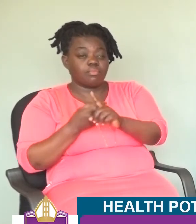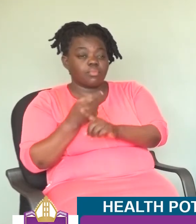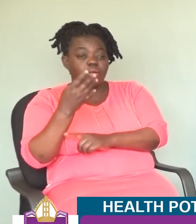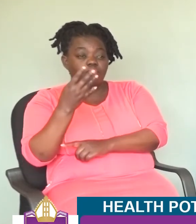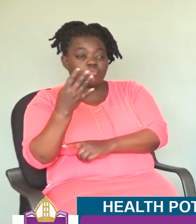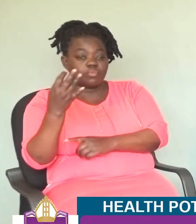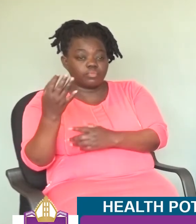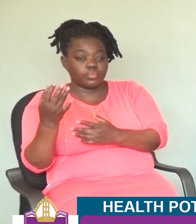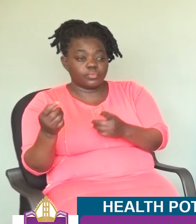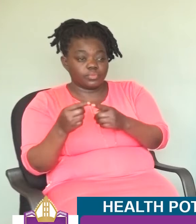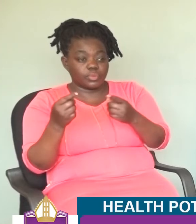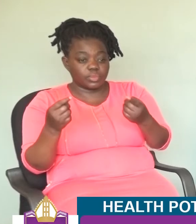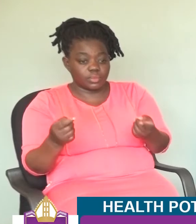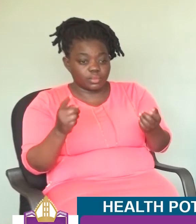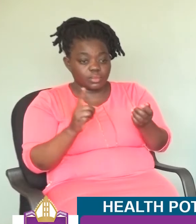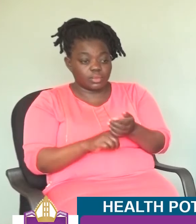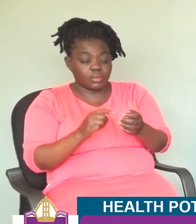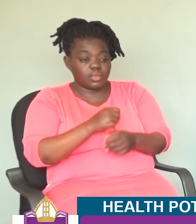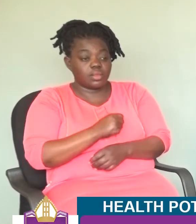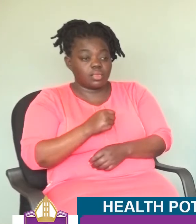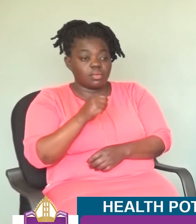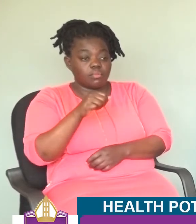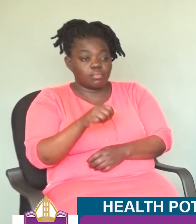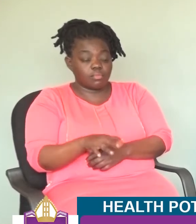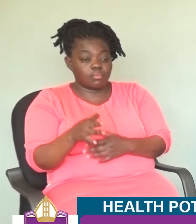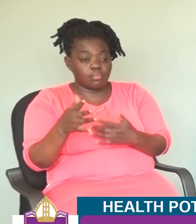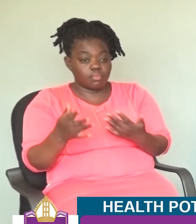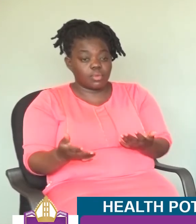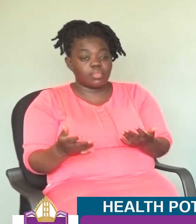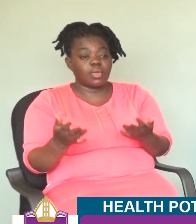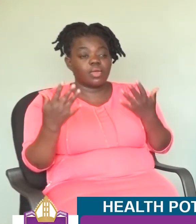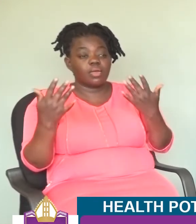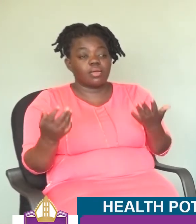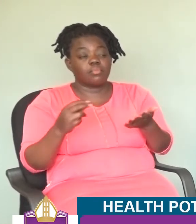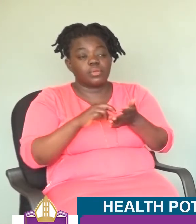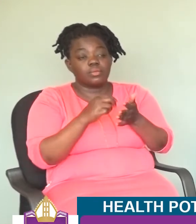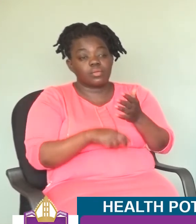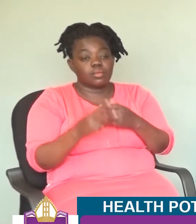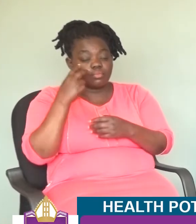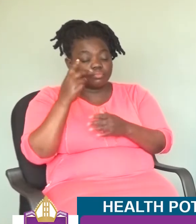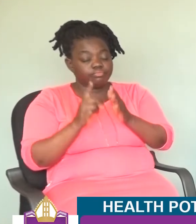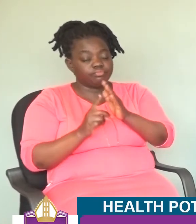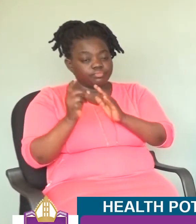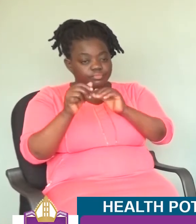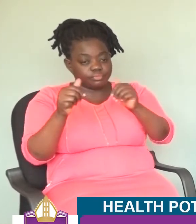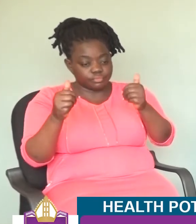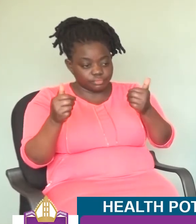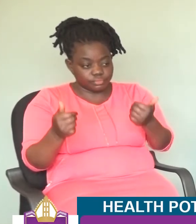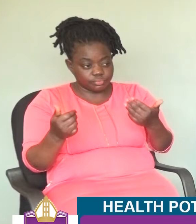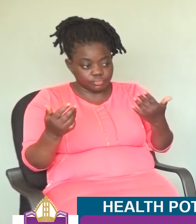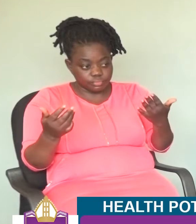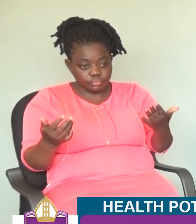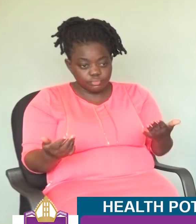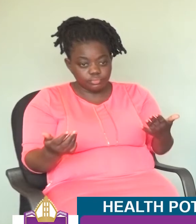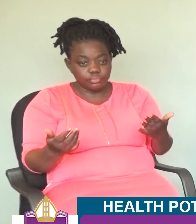even grabbing the mother's hands. Yes. Okay? And that means that now the vision system is developing very well. So the incumbent is all of